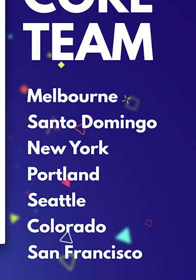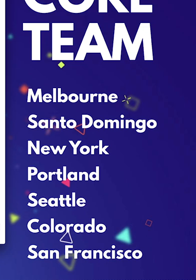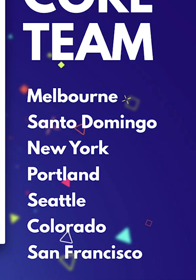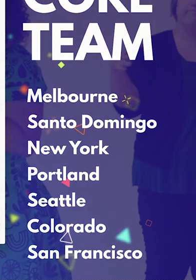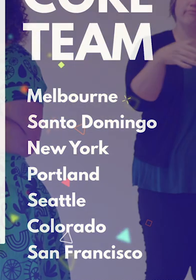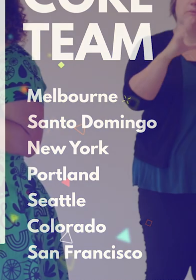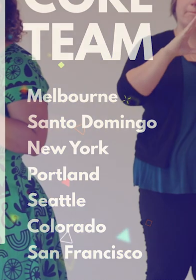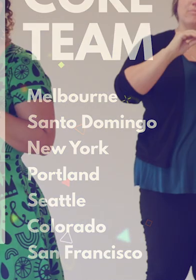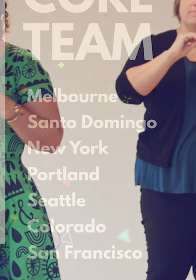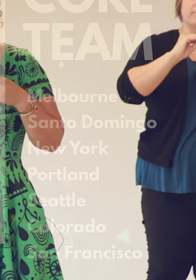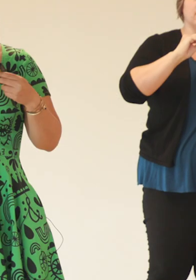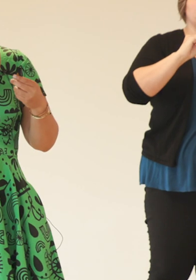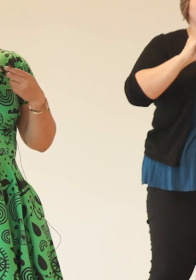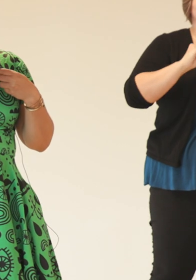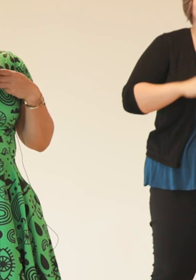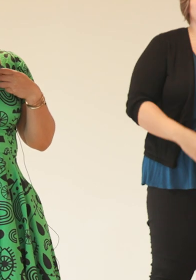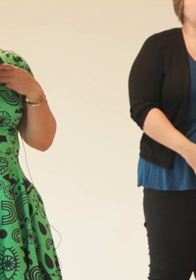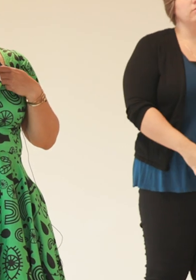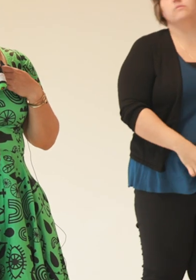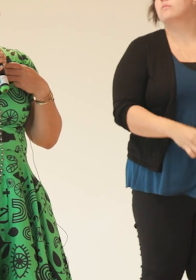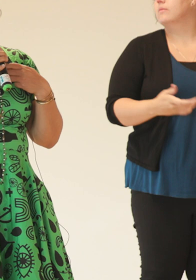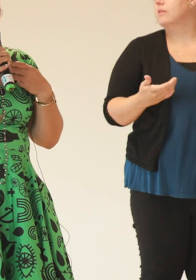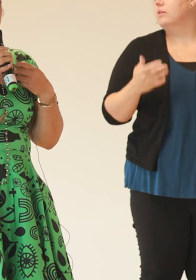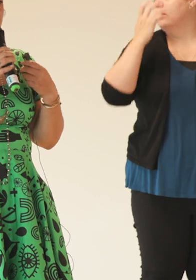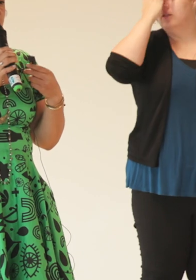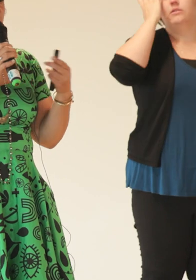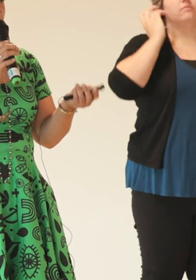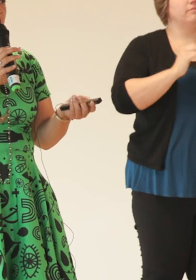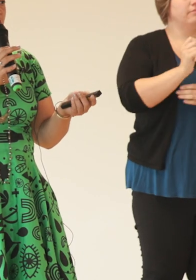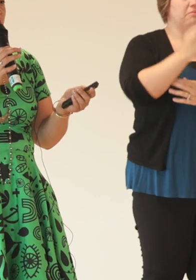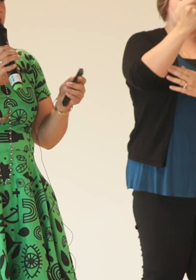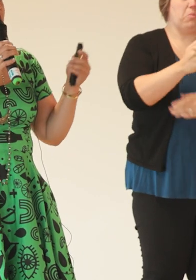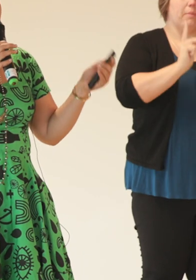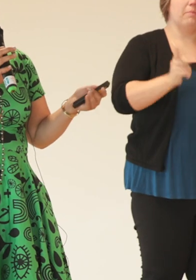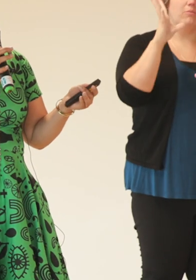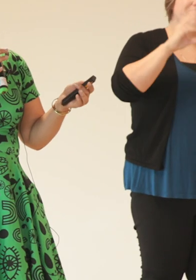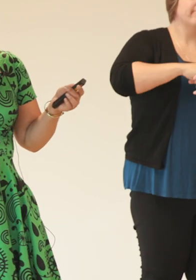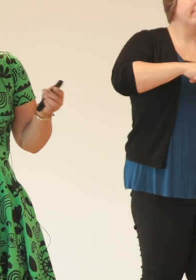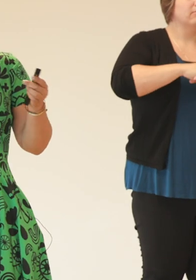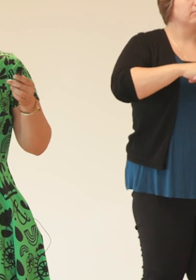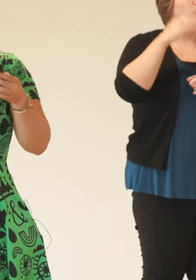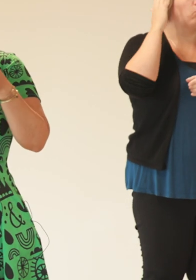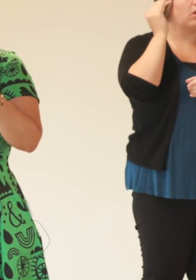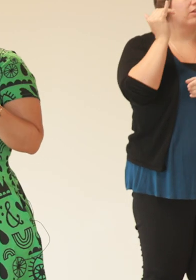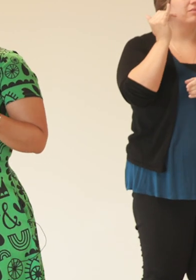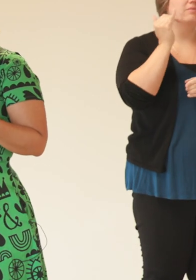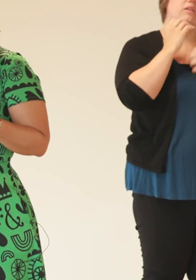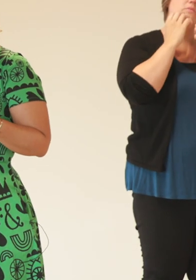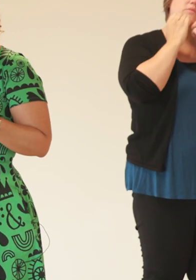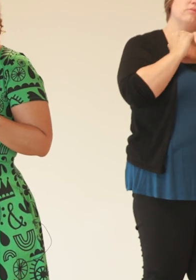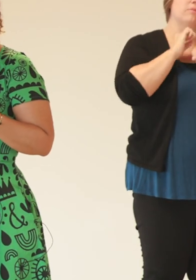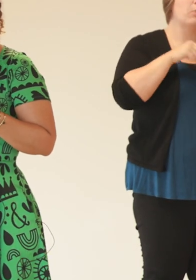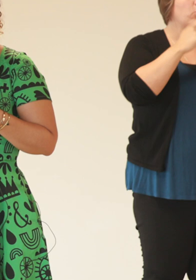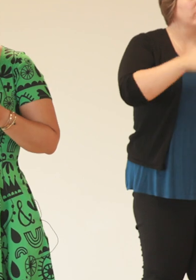you know, people are just, a lot of these people are just doing things because they care about this project and they care about the future of